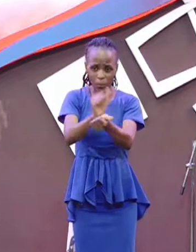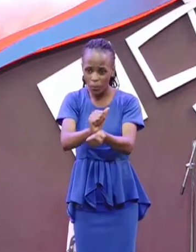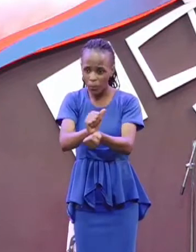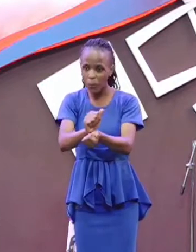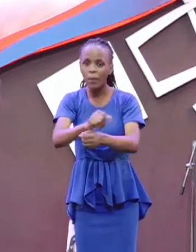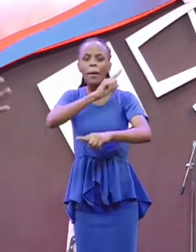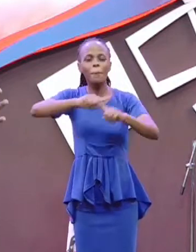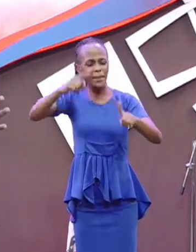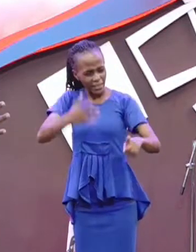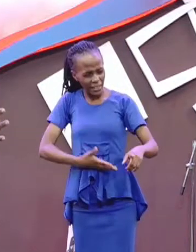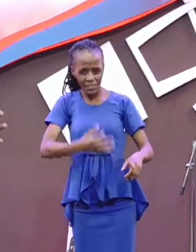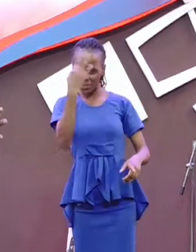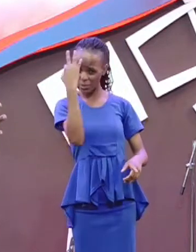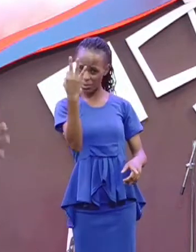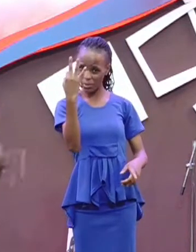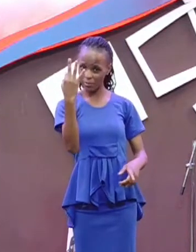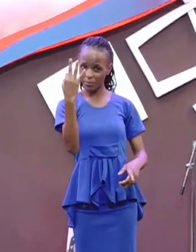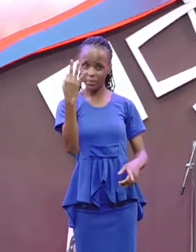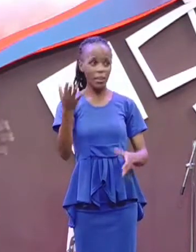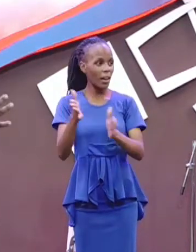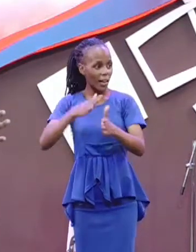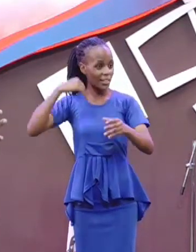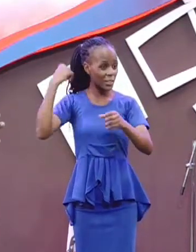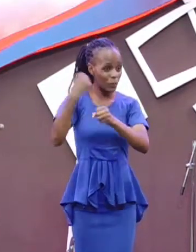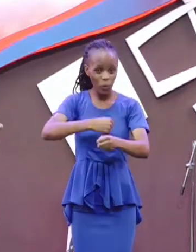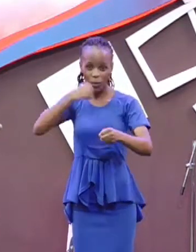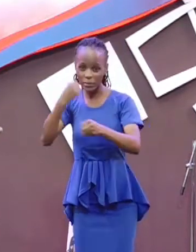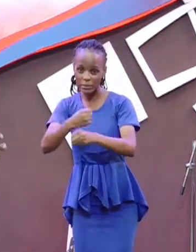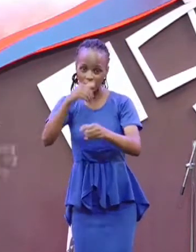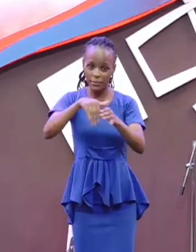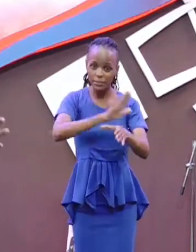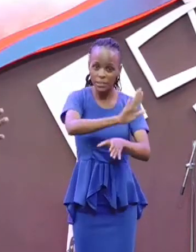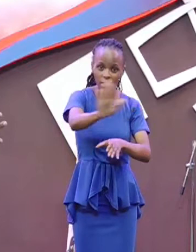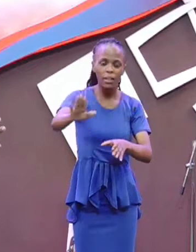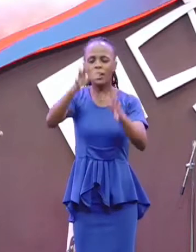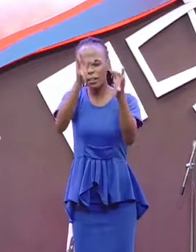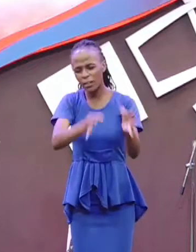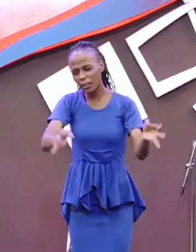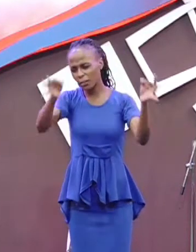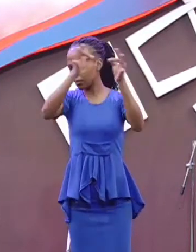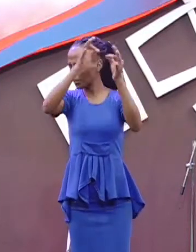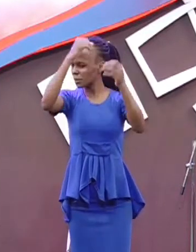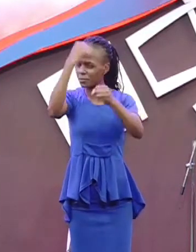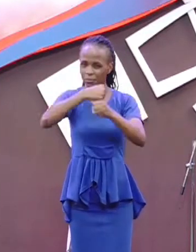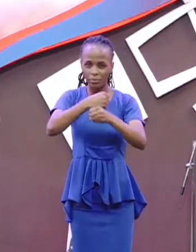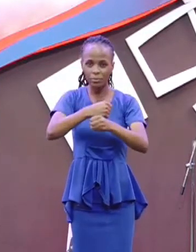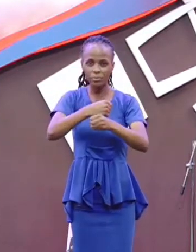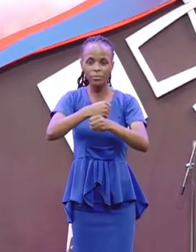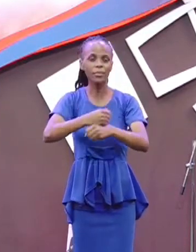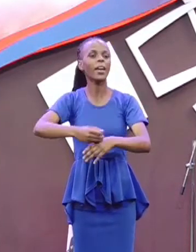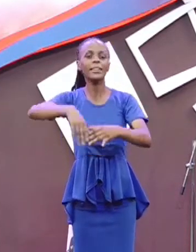to them Paul. But he had 3. And he did a work in them. A work of purpose.